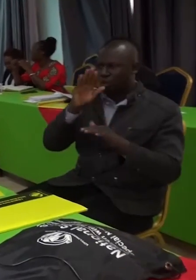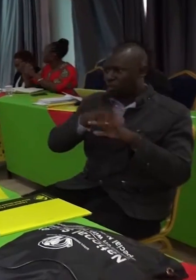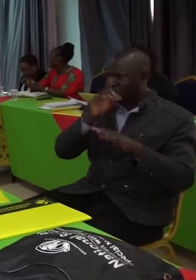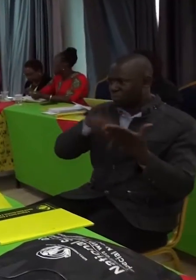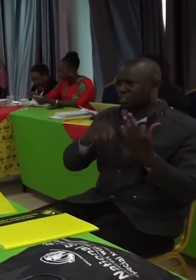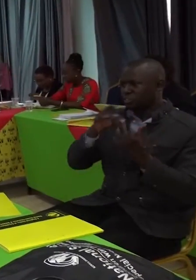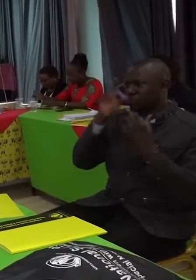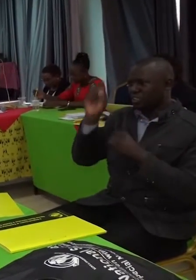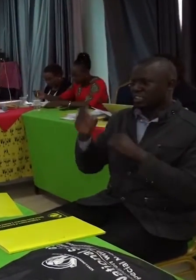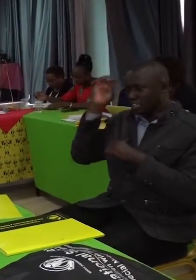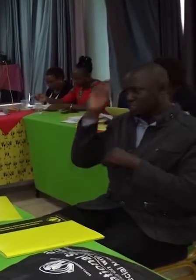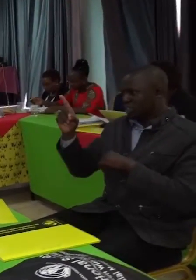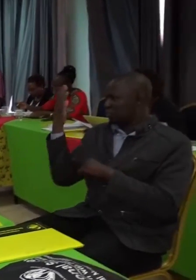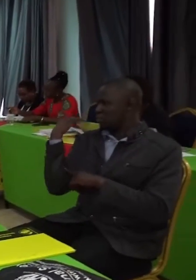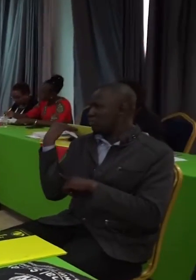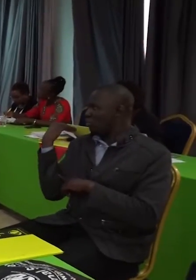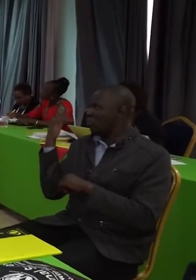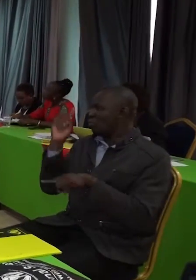Yes. Yes. But